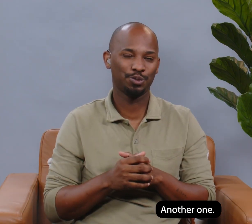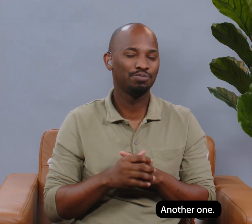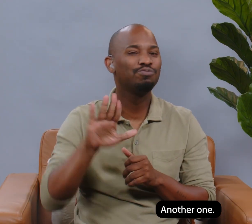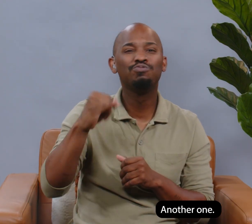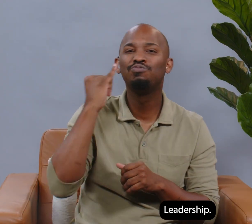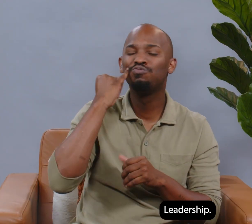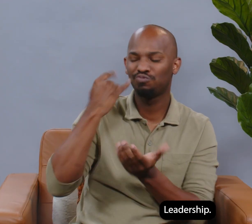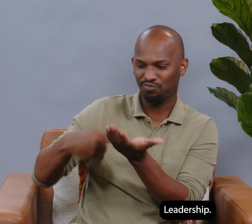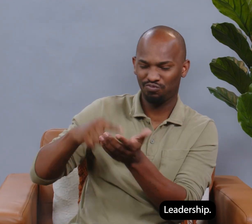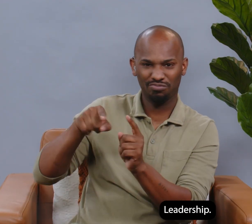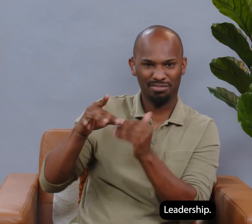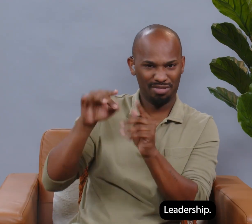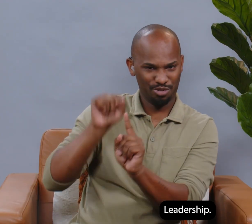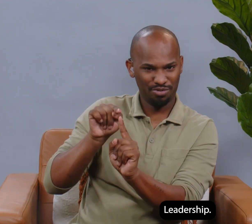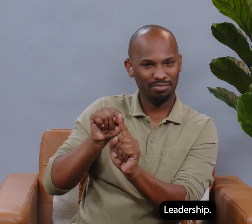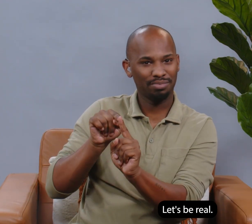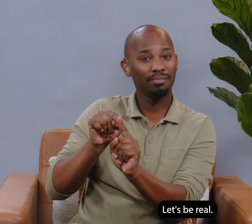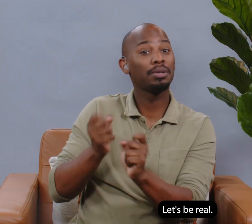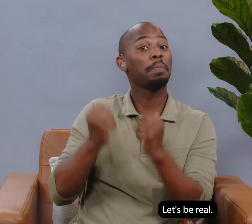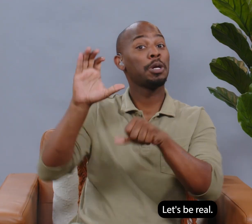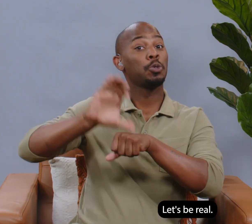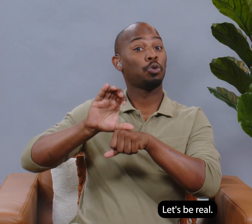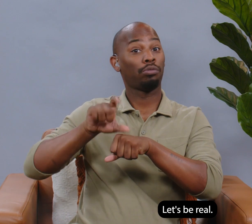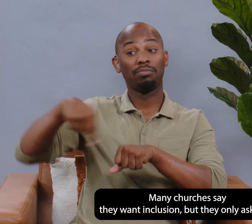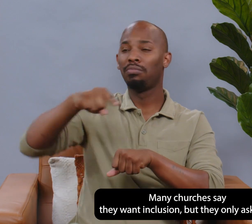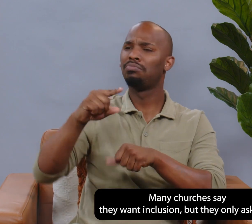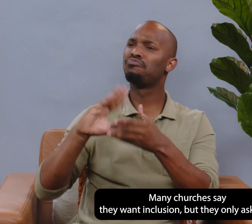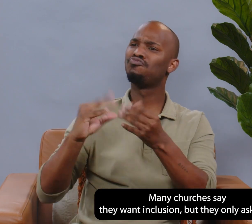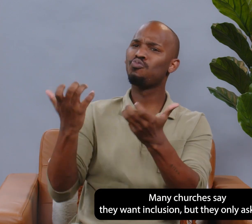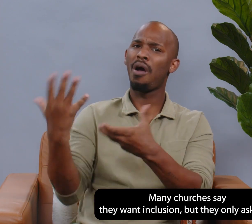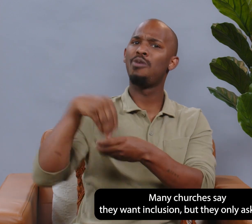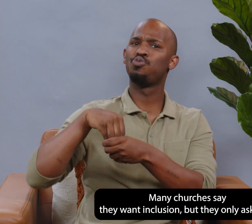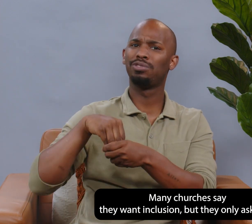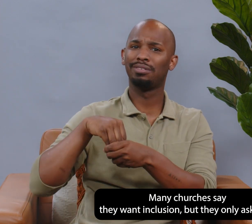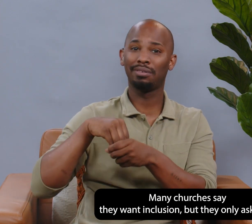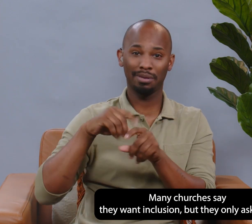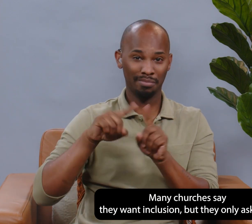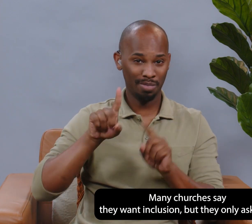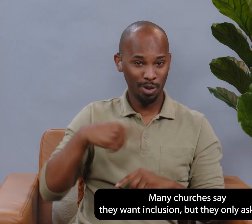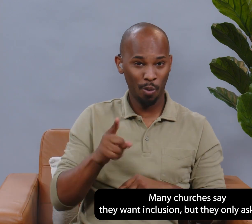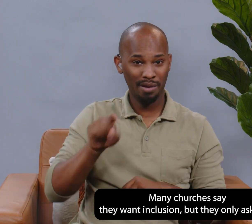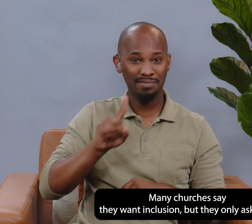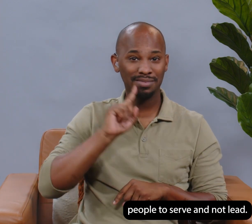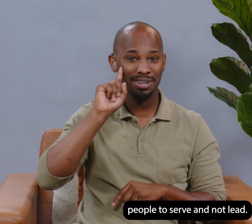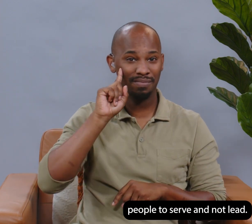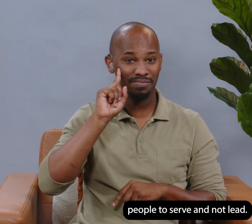Another one, leadership. Let's be real. Many churches say they want inclusion, but they only ask deaf people to